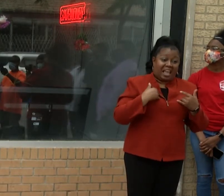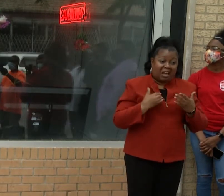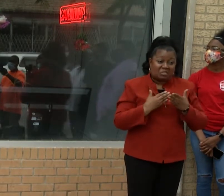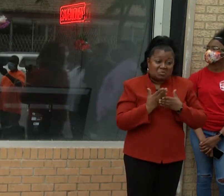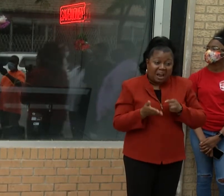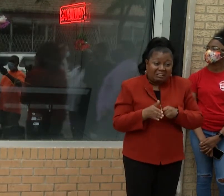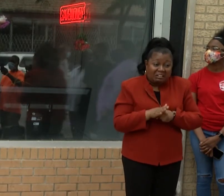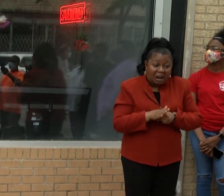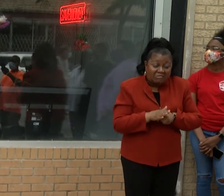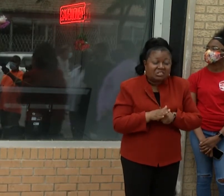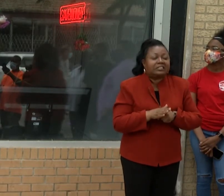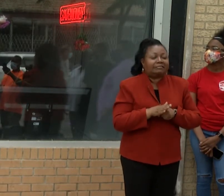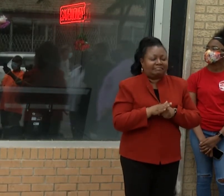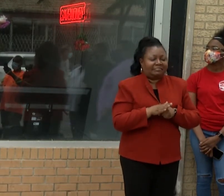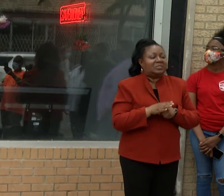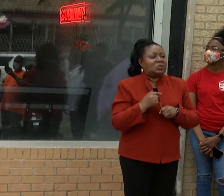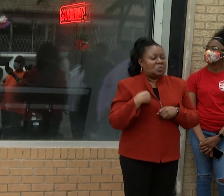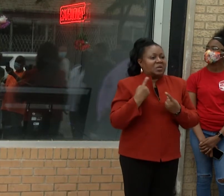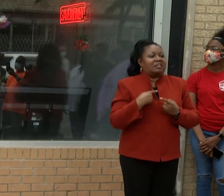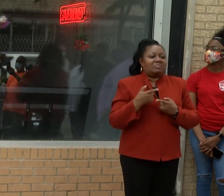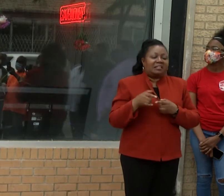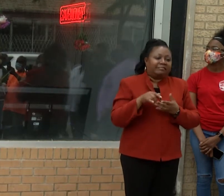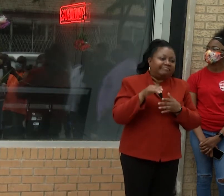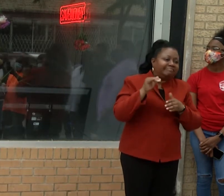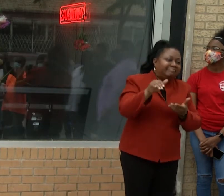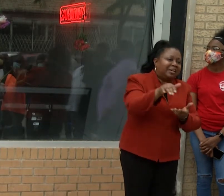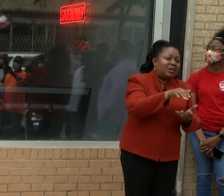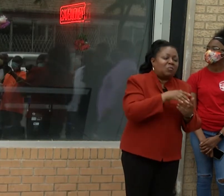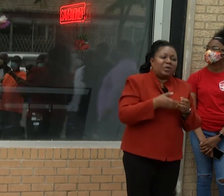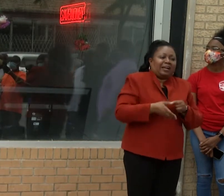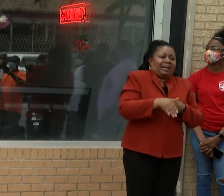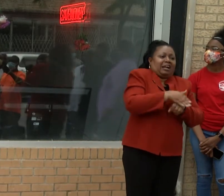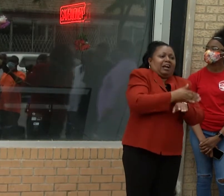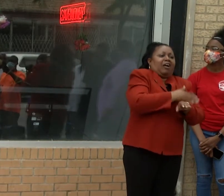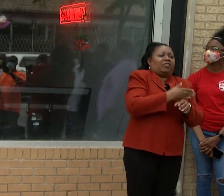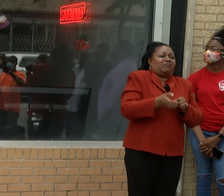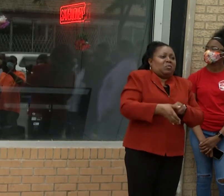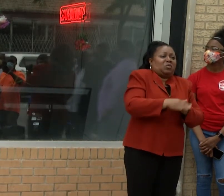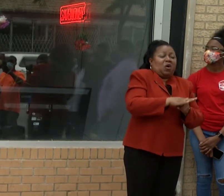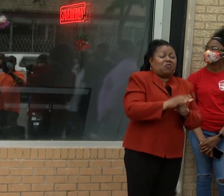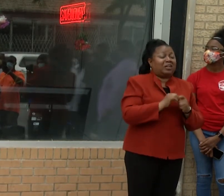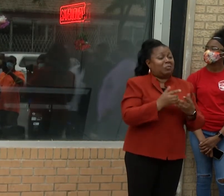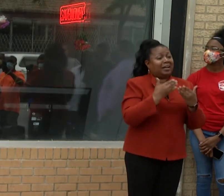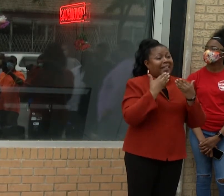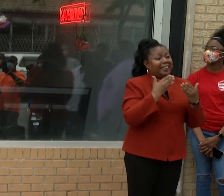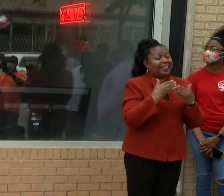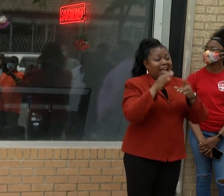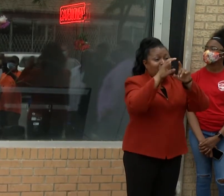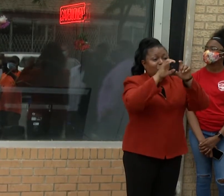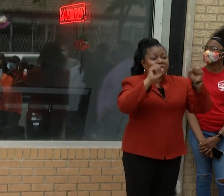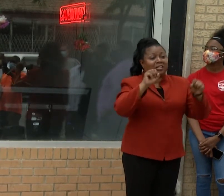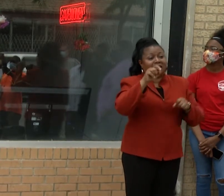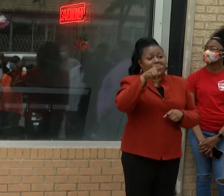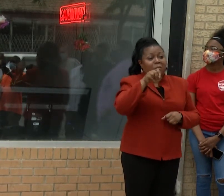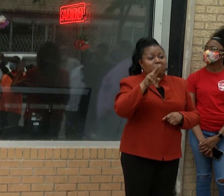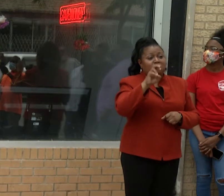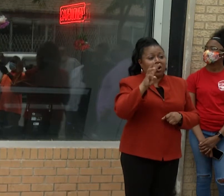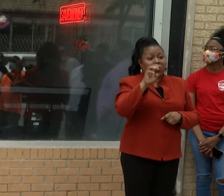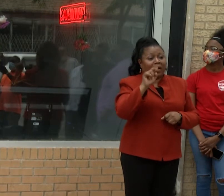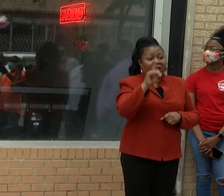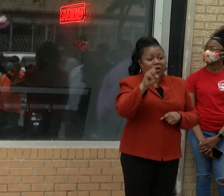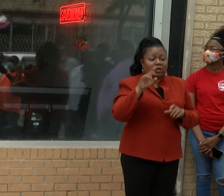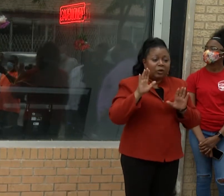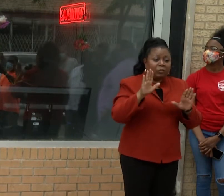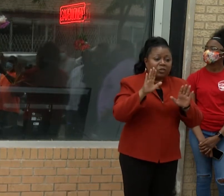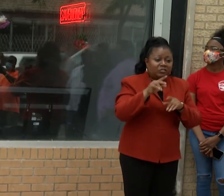right coverage. And so we have been recovering from COVID. And I just want to thank President Preckwinkle for pushing